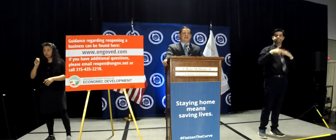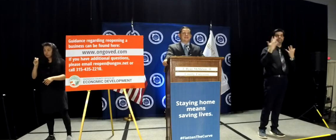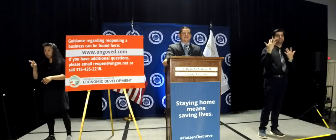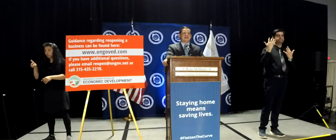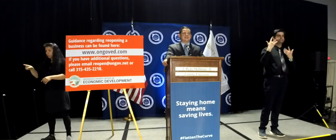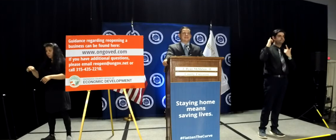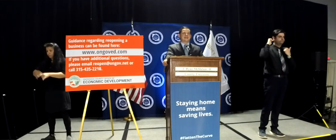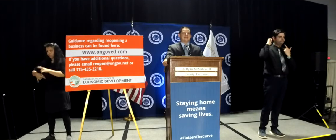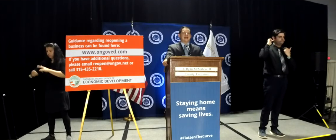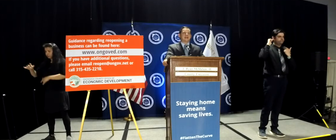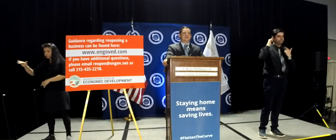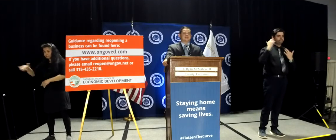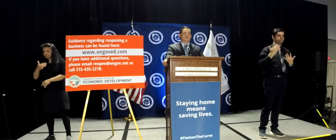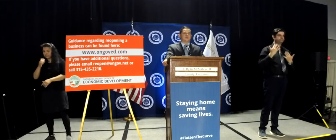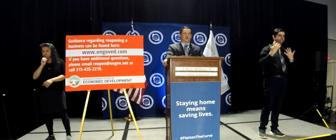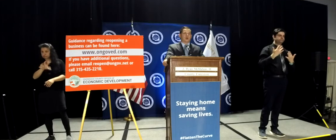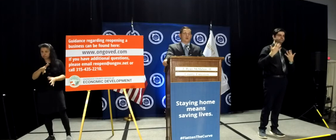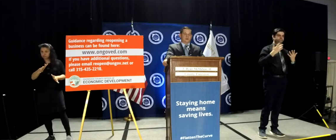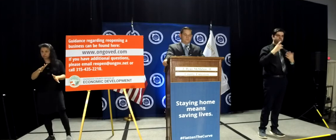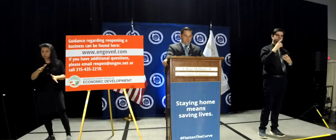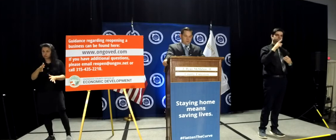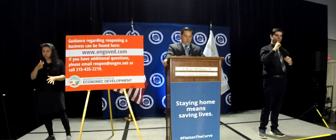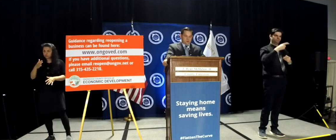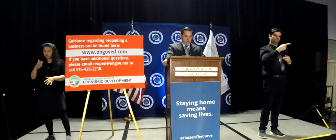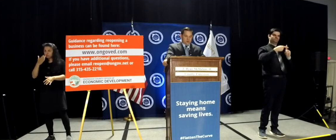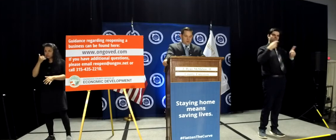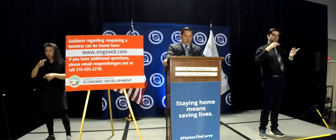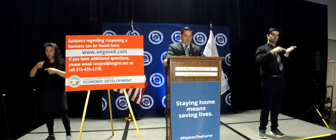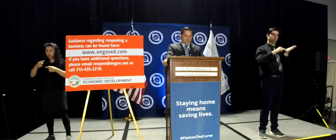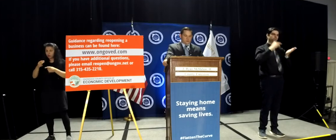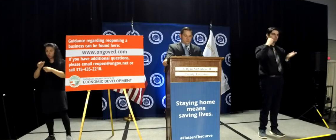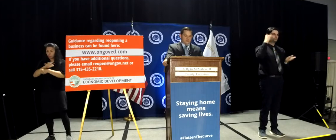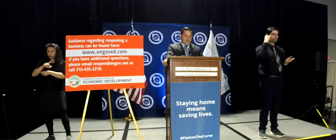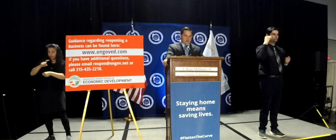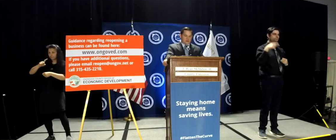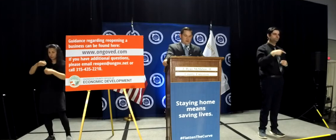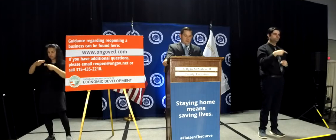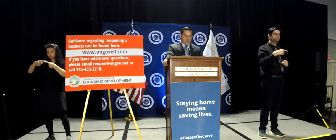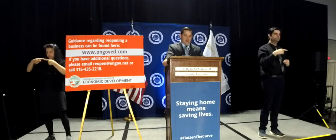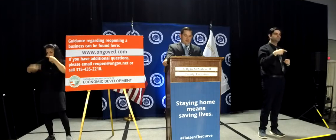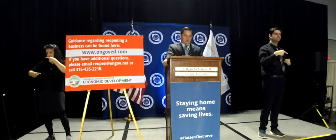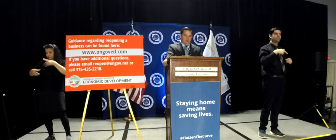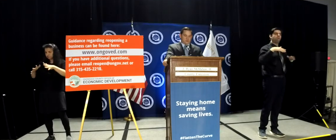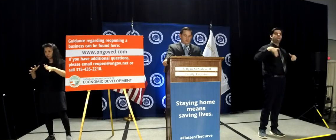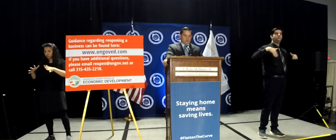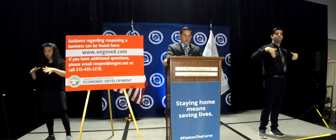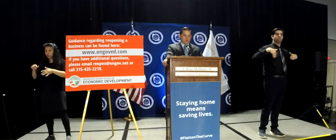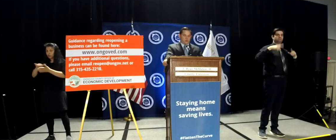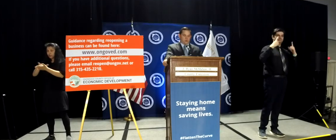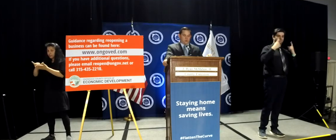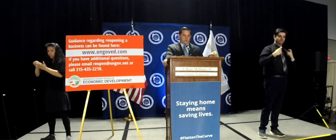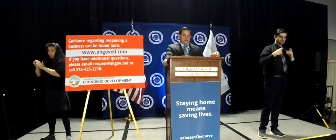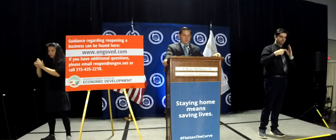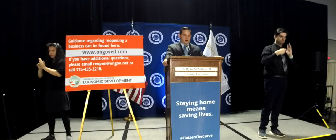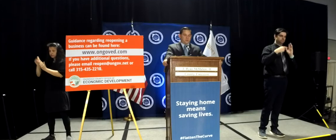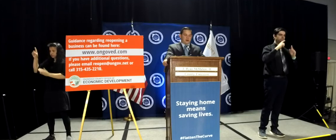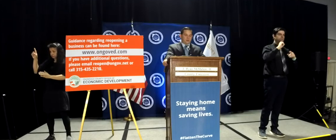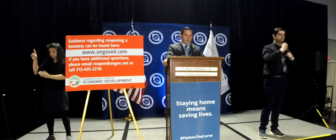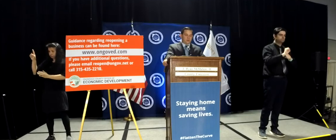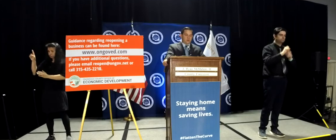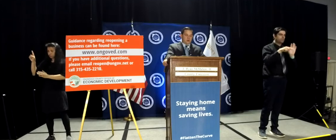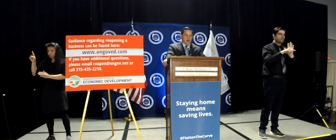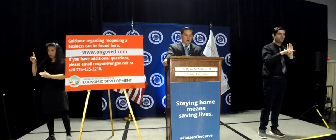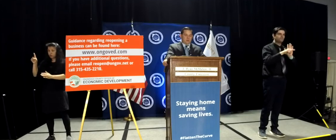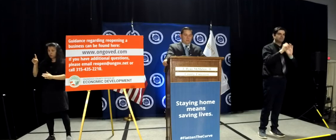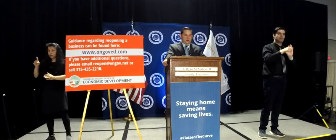have yet to test negative for COVID. So I spoke to the state. We have a couple solutions. We're working with the State Department of